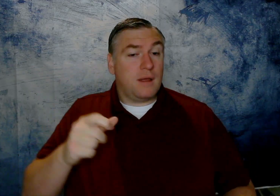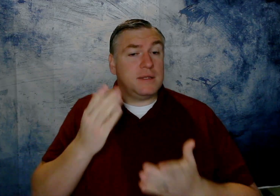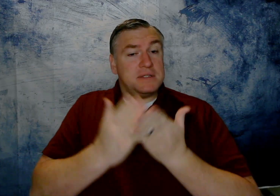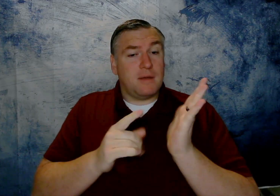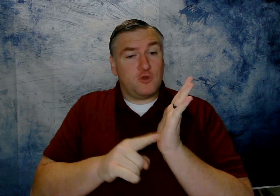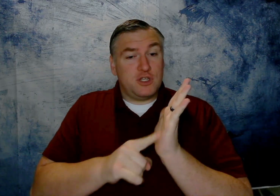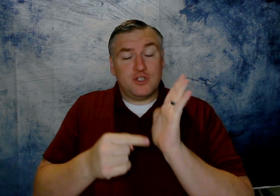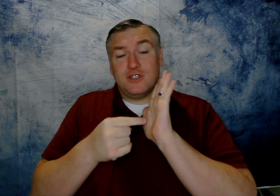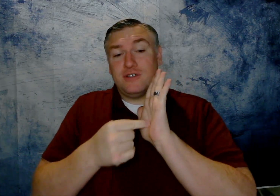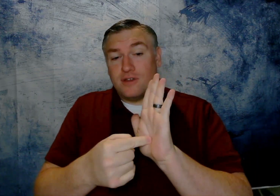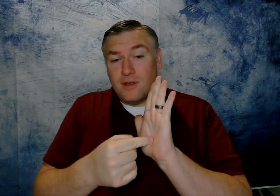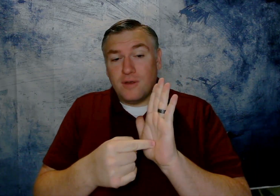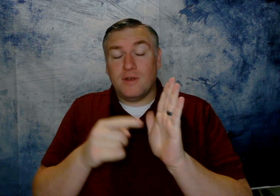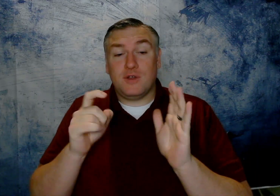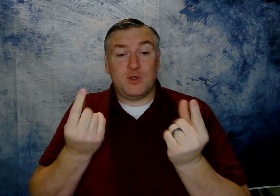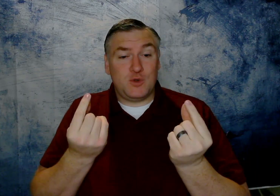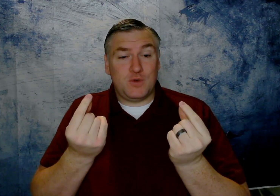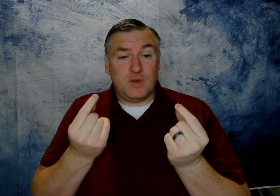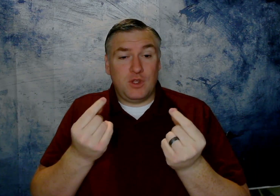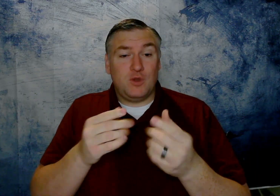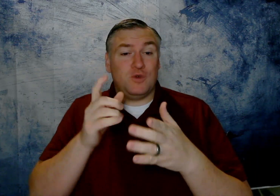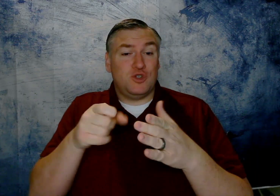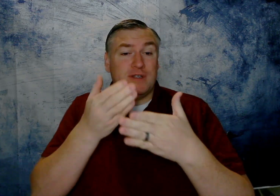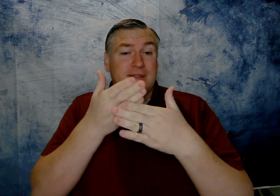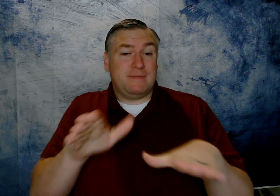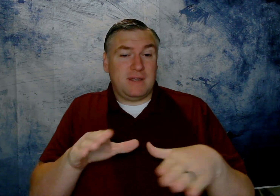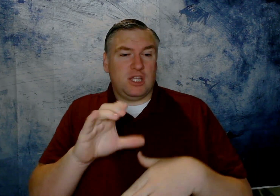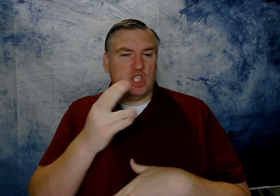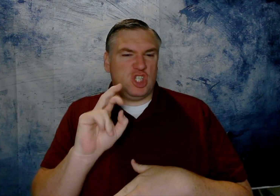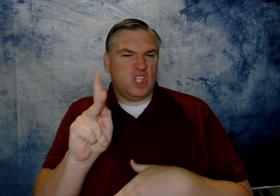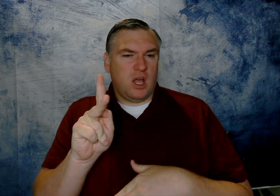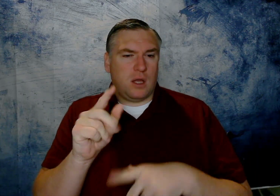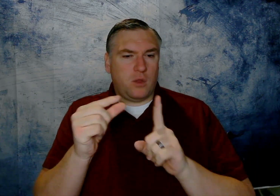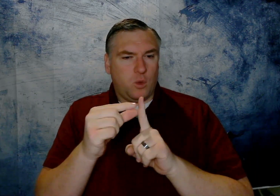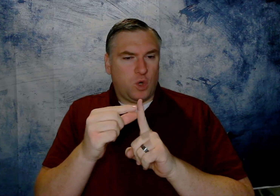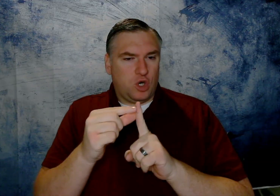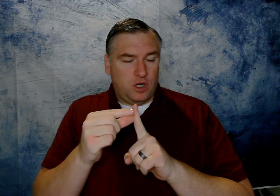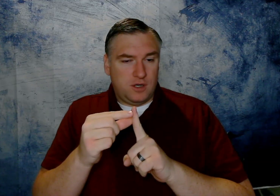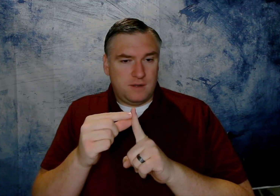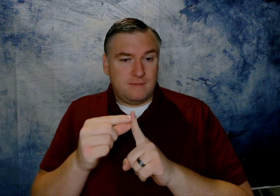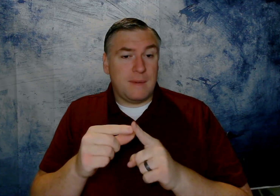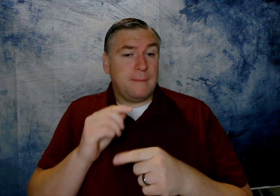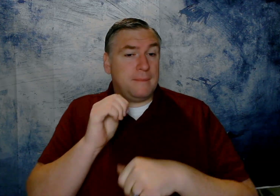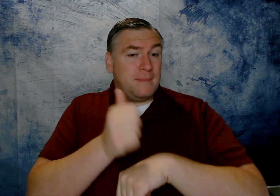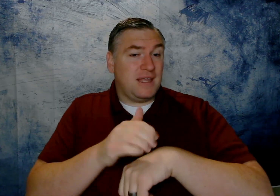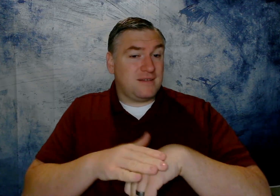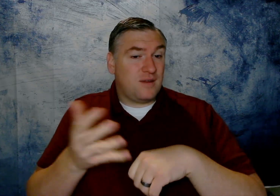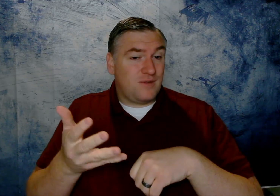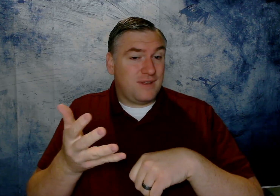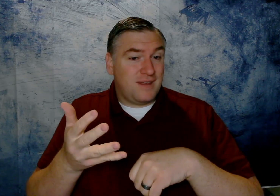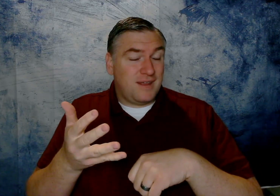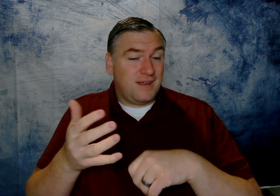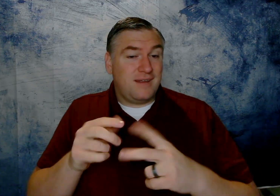once. Some research shows really what we should do is split it into chunks based